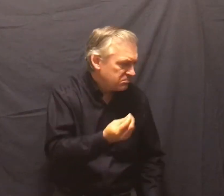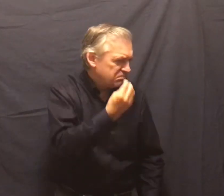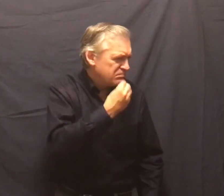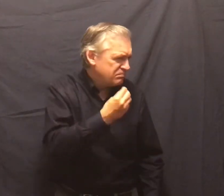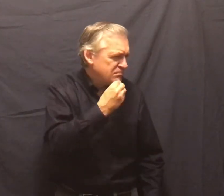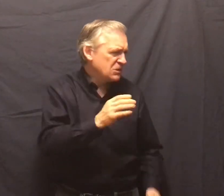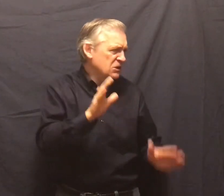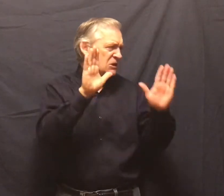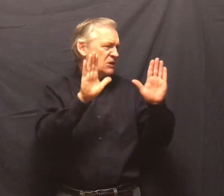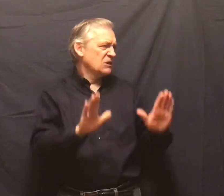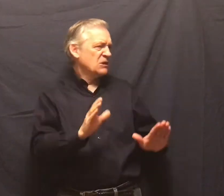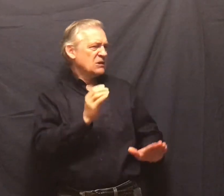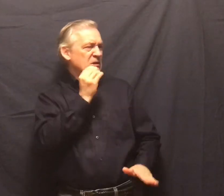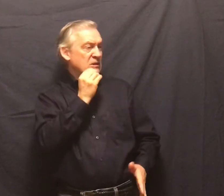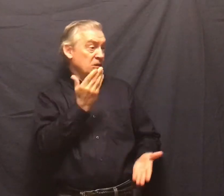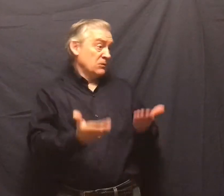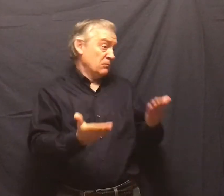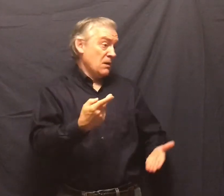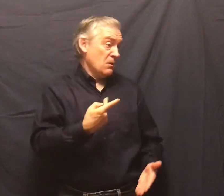Maybe we'd have a cow or a goat.